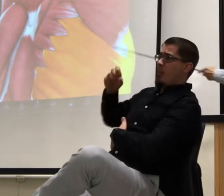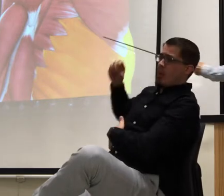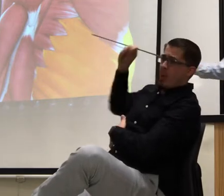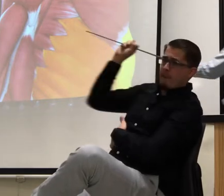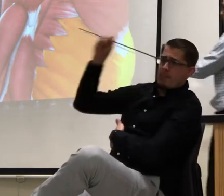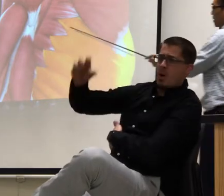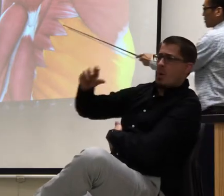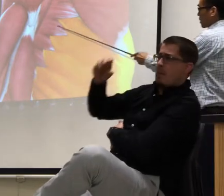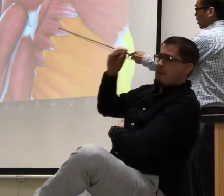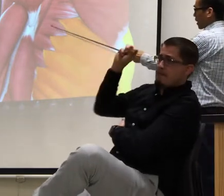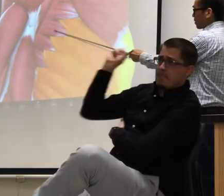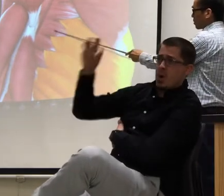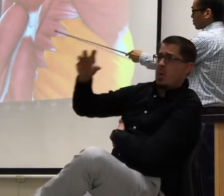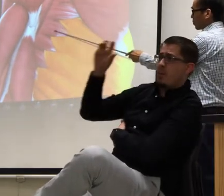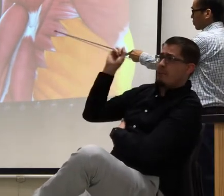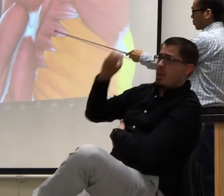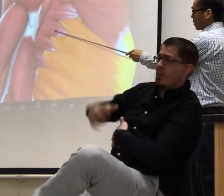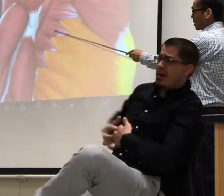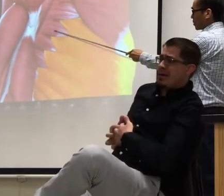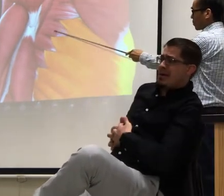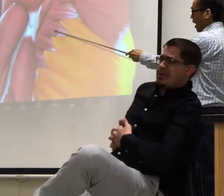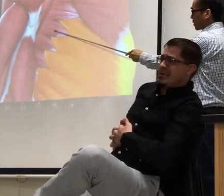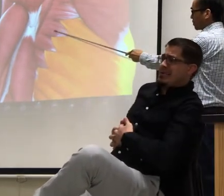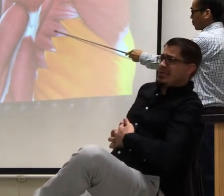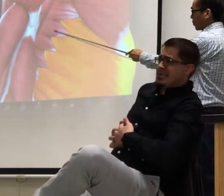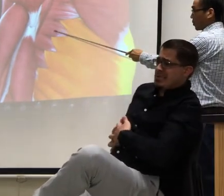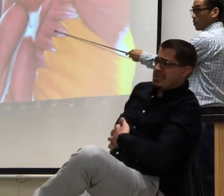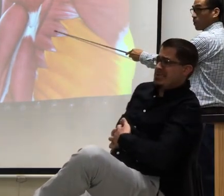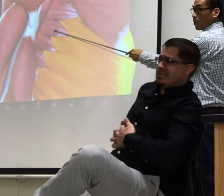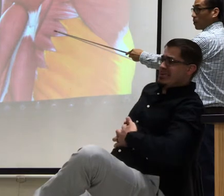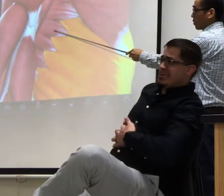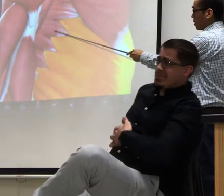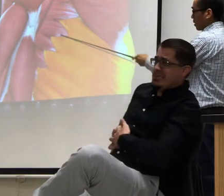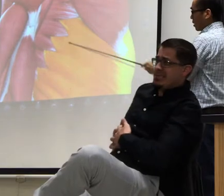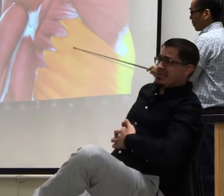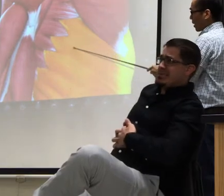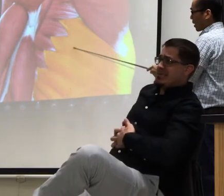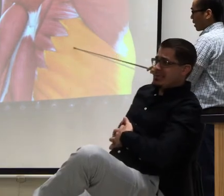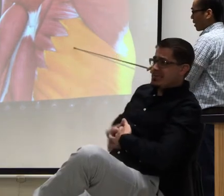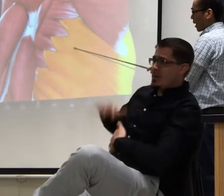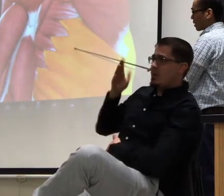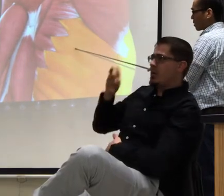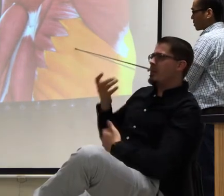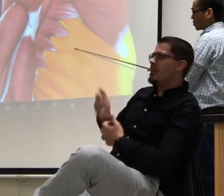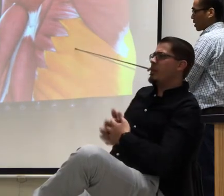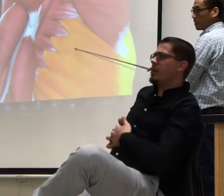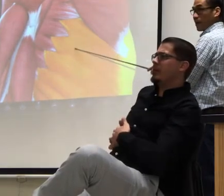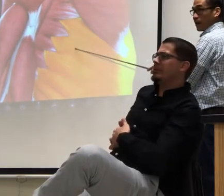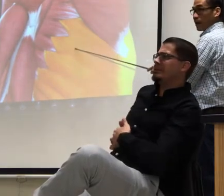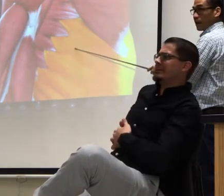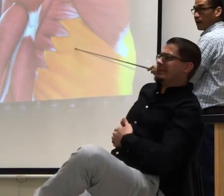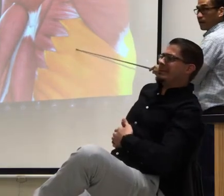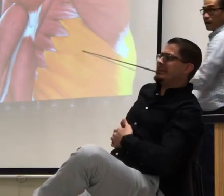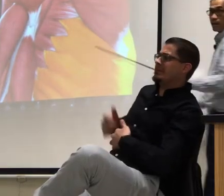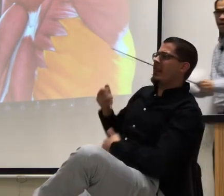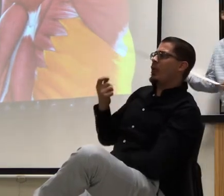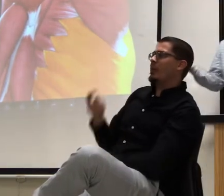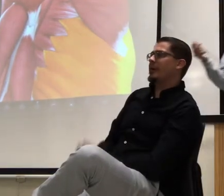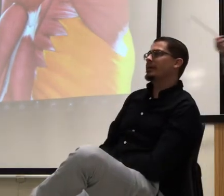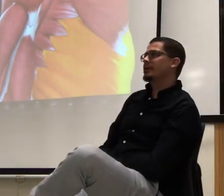around, and the serratus is going to like really contract and pull. It might kind of like strain that.